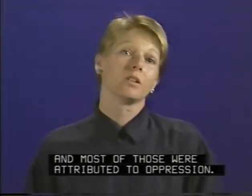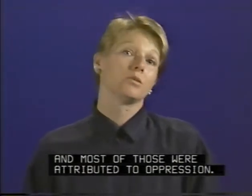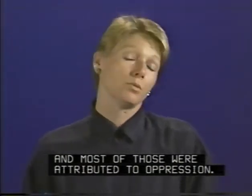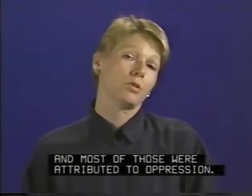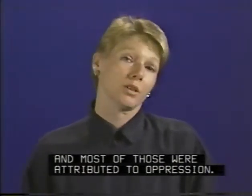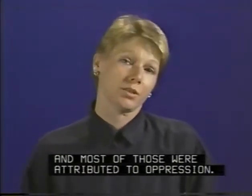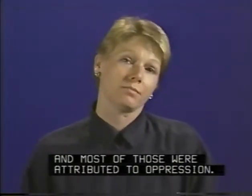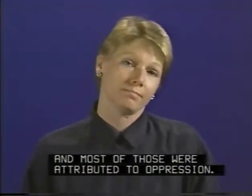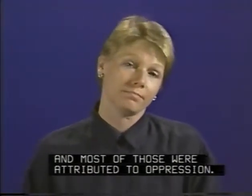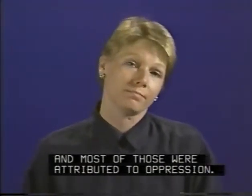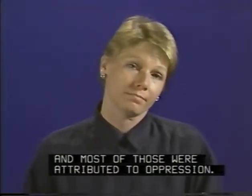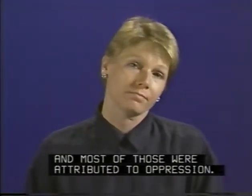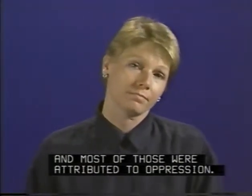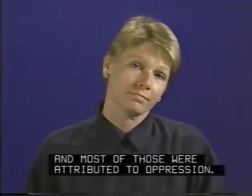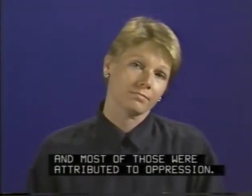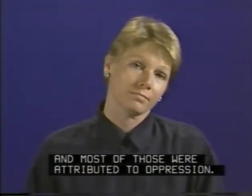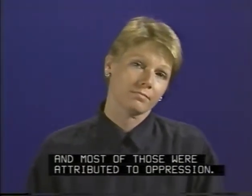to oppression.